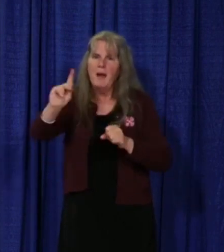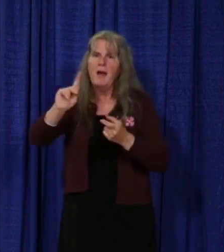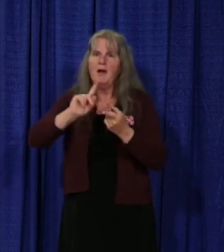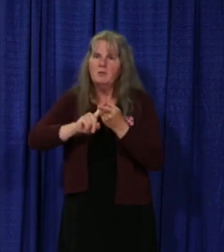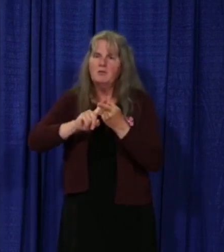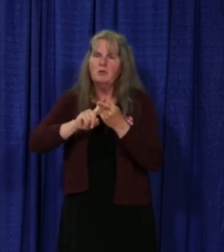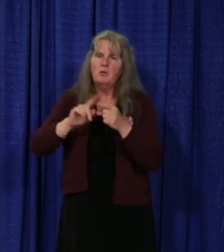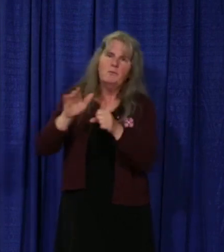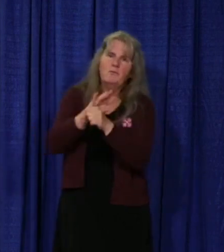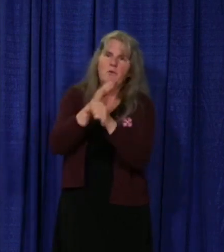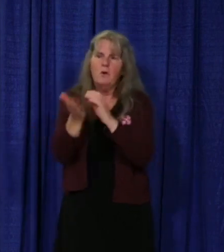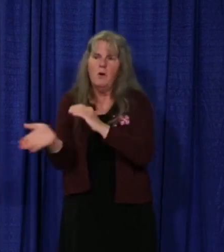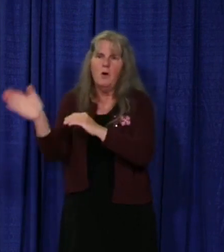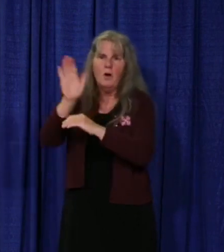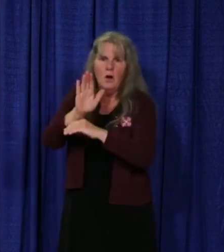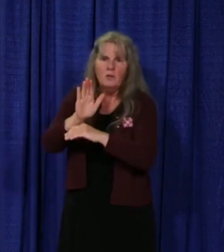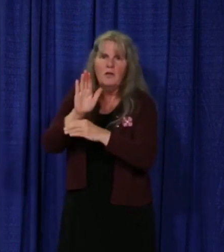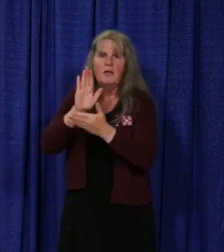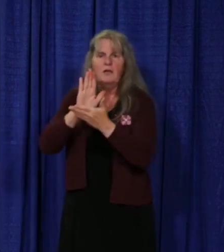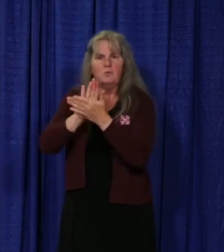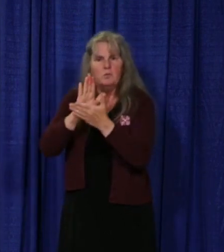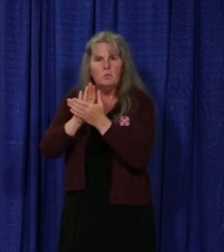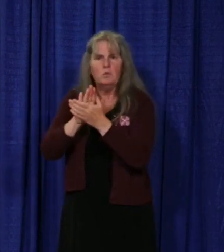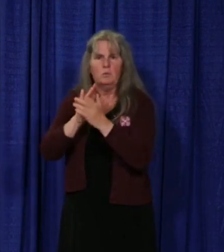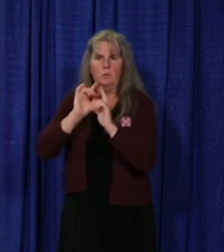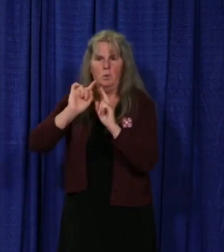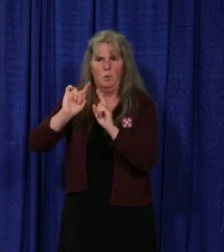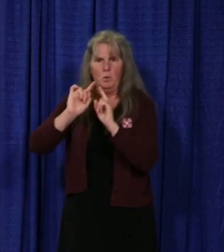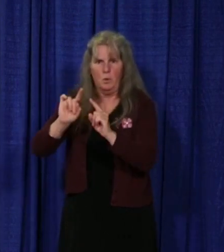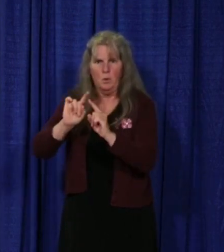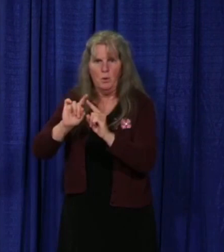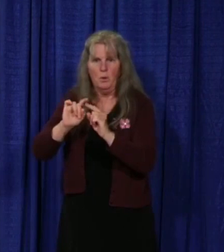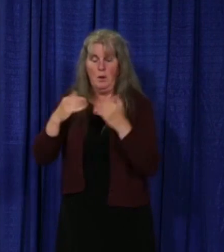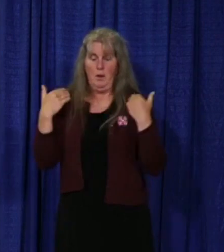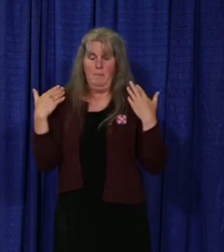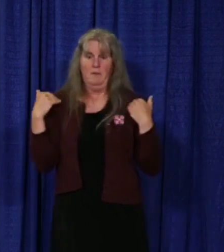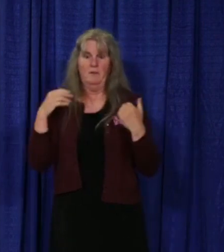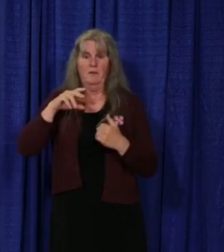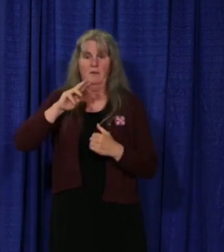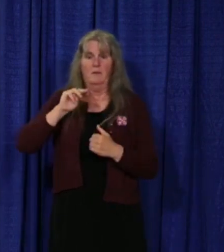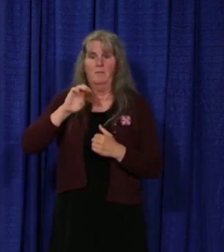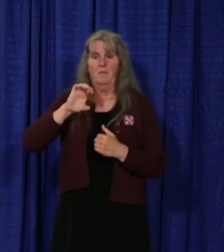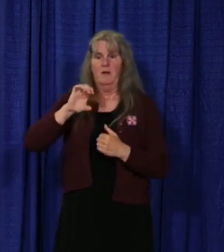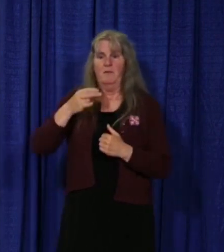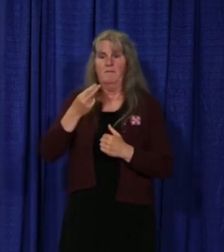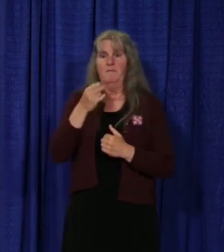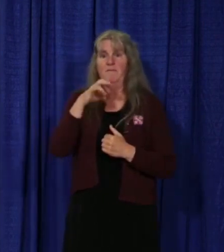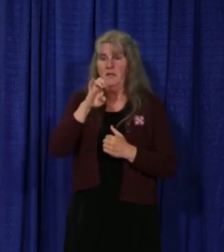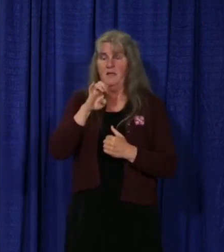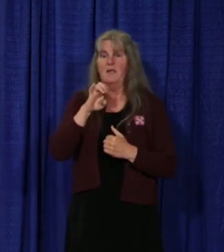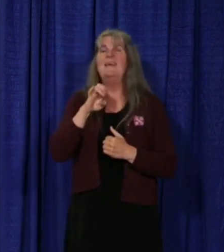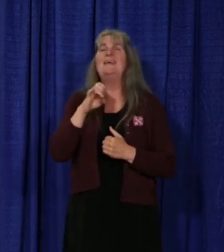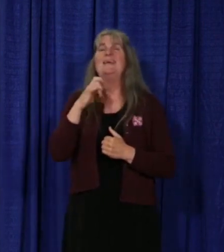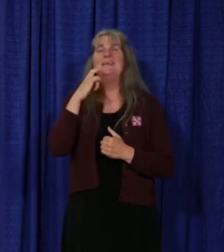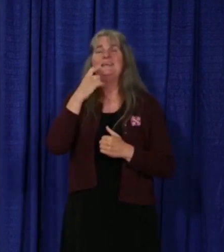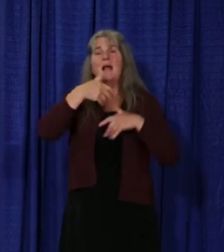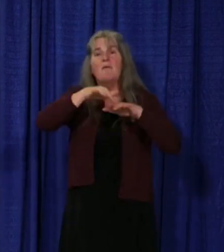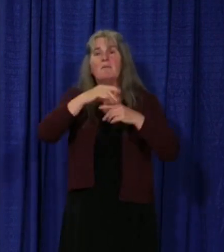to full day in-class instruction. Minister McPhee did meet with many of the demonstrators that we've had